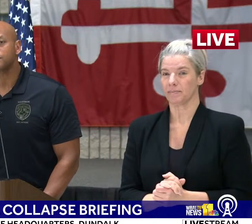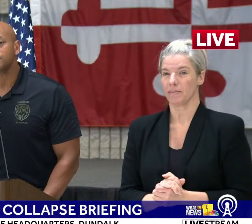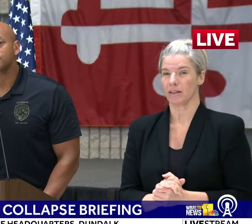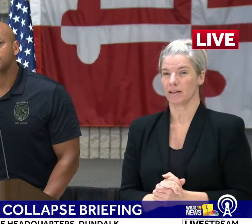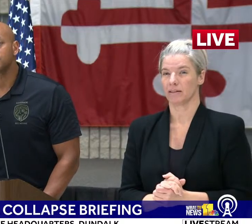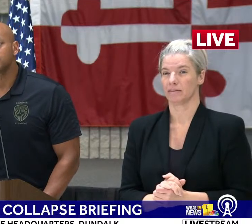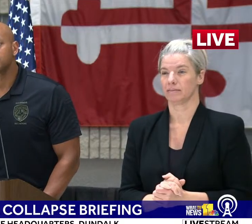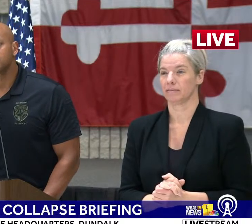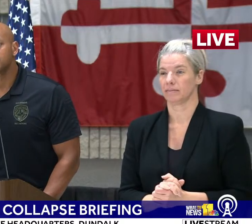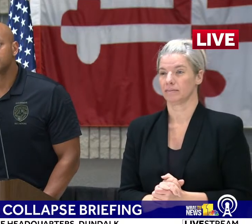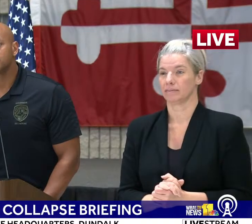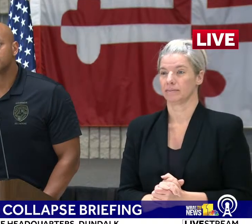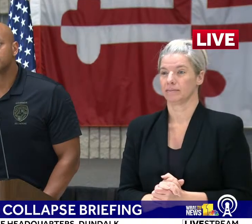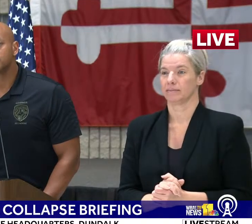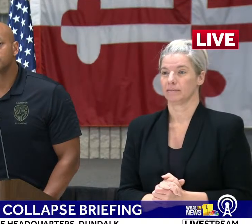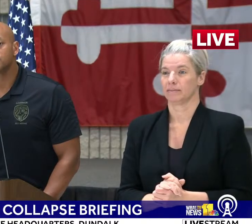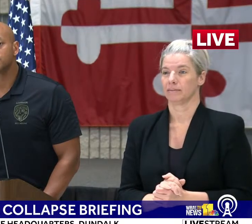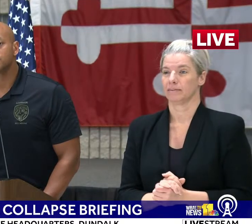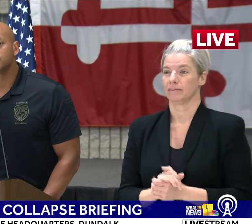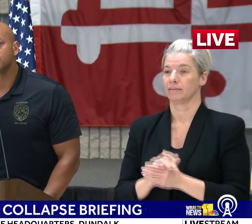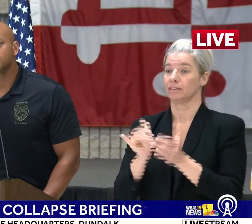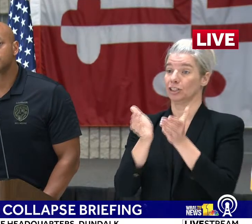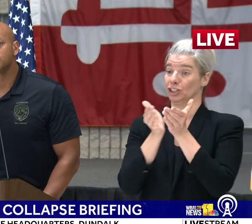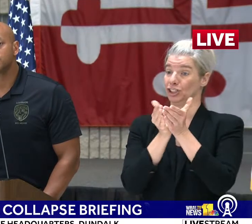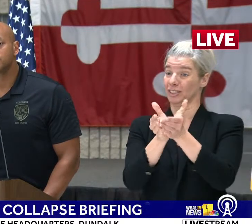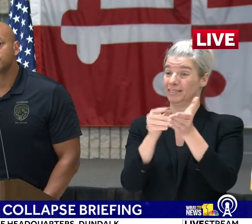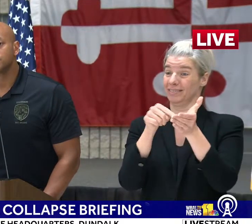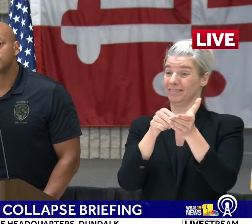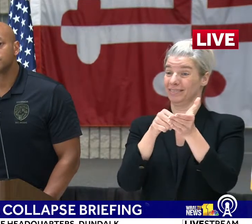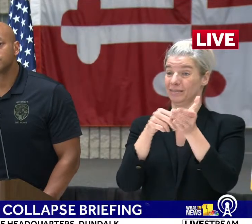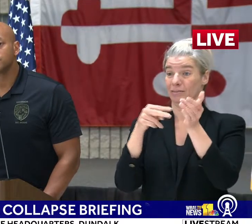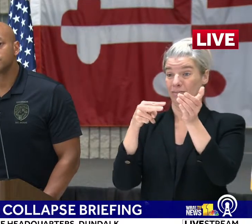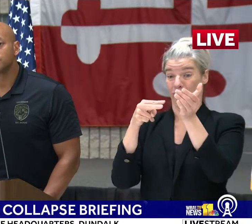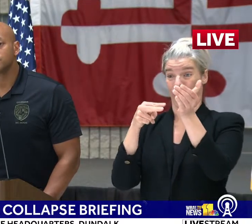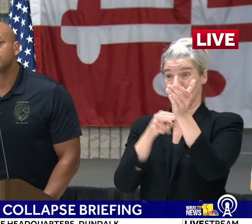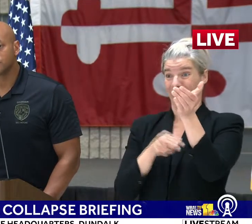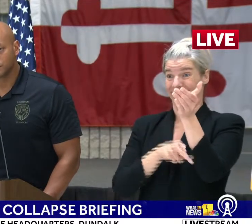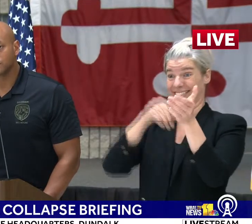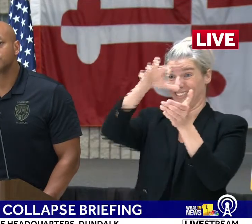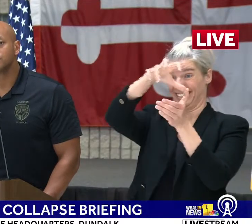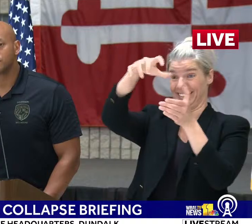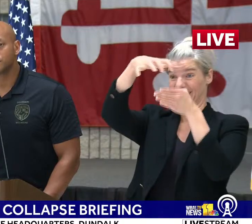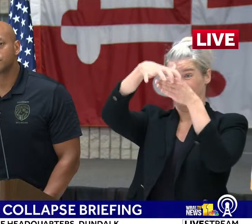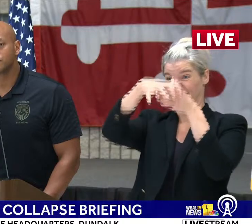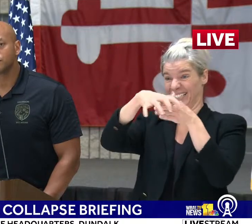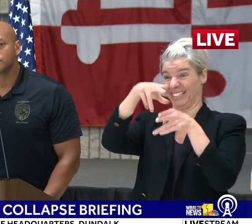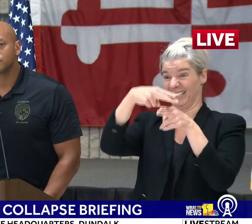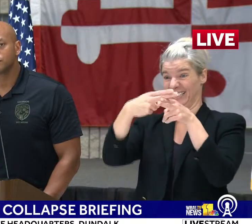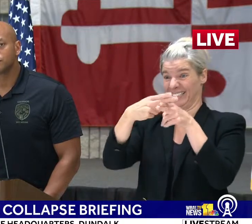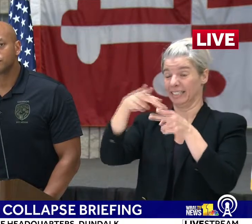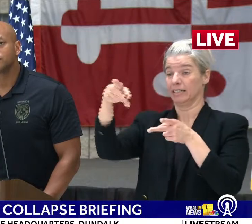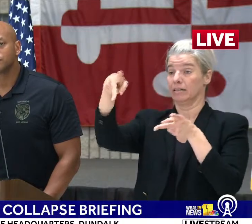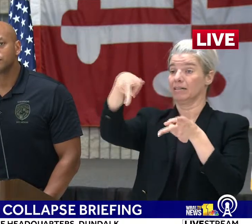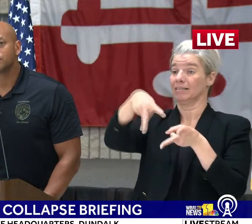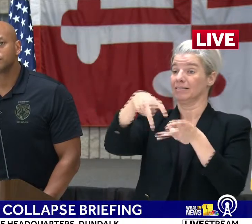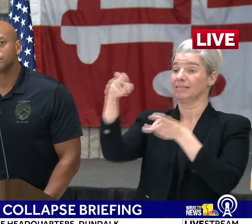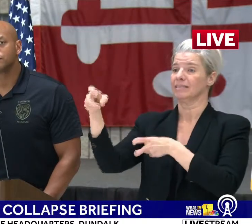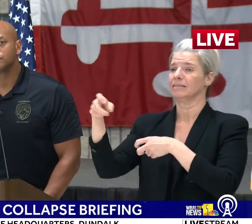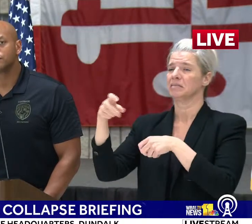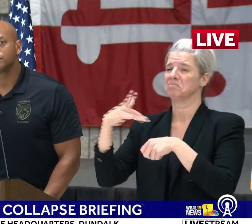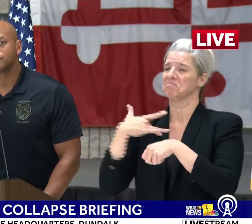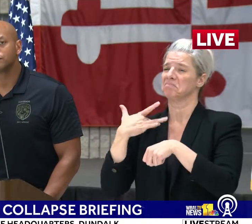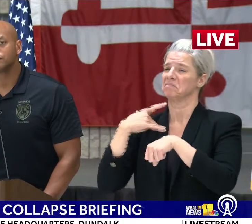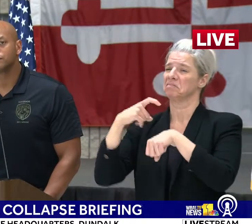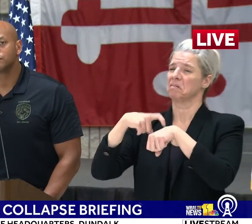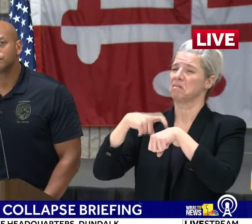As far as getting the piece of the bridge that's on the Dolly off, I know you said that that was being staged and planned right now. What is the timeline for that? When do you expect